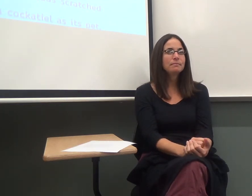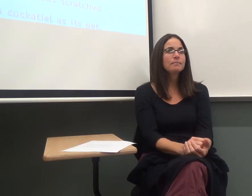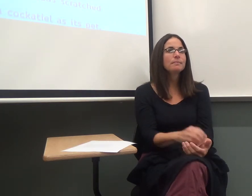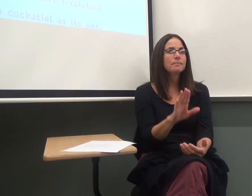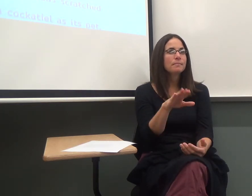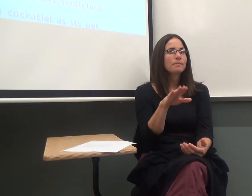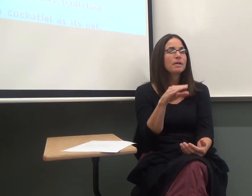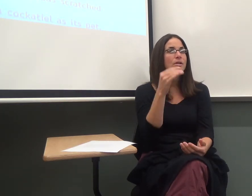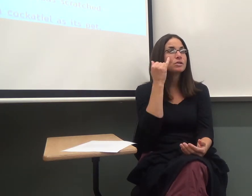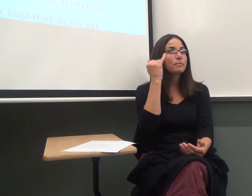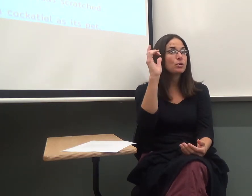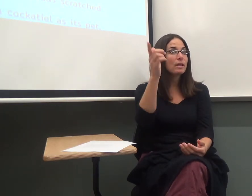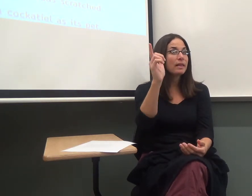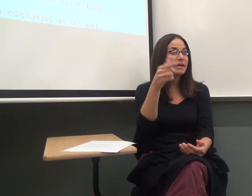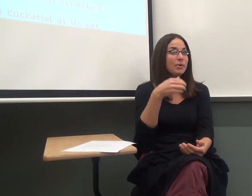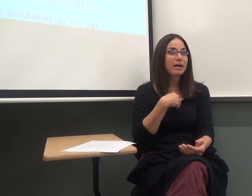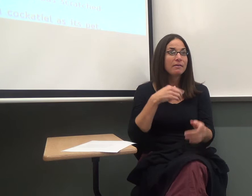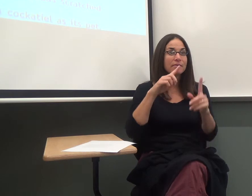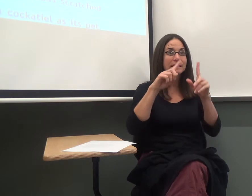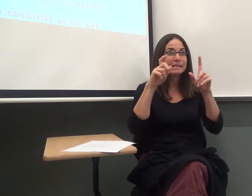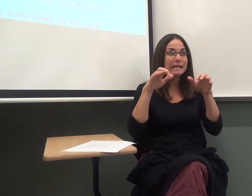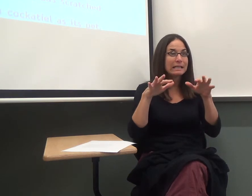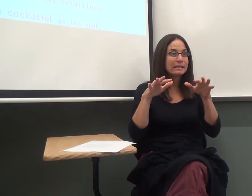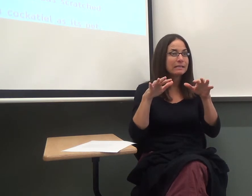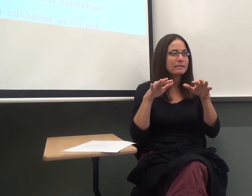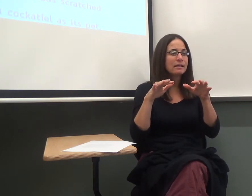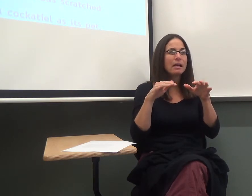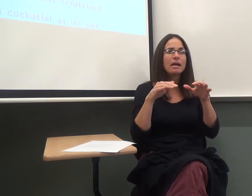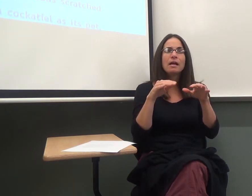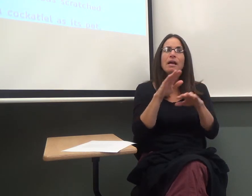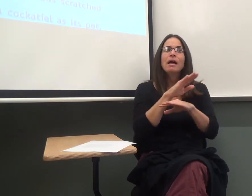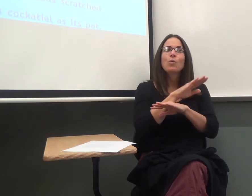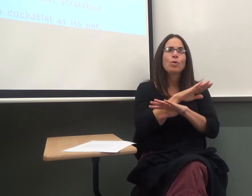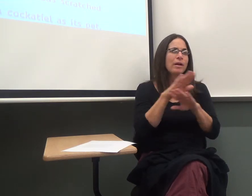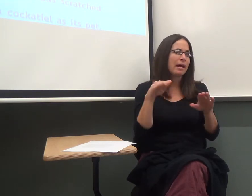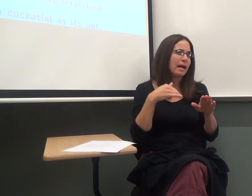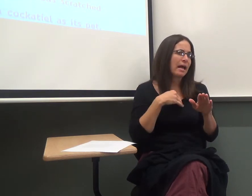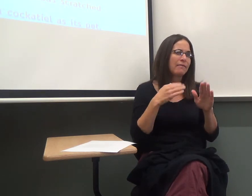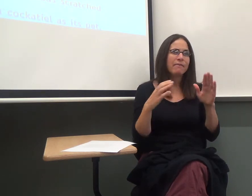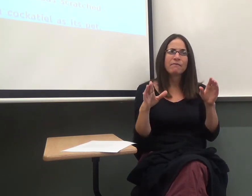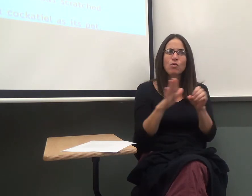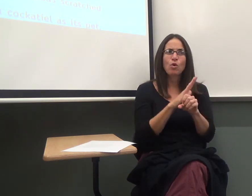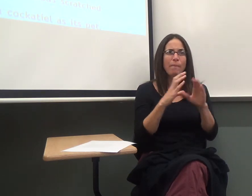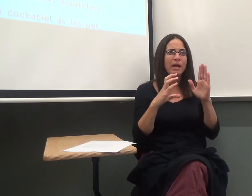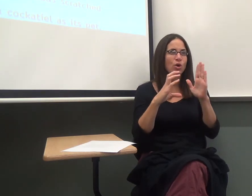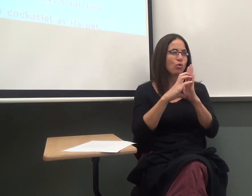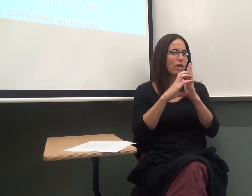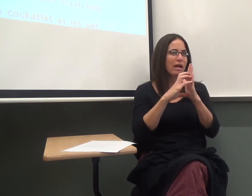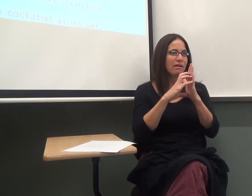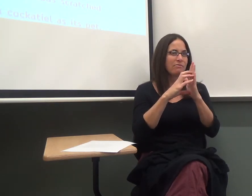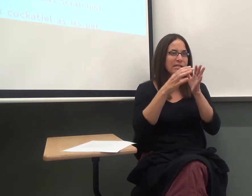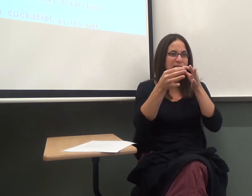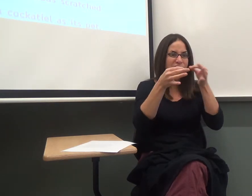are, I'm not going to give you a whole paragraph and say, describe every word. That would be really mean and really hard.